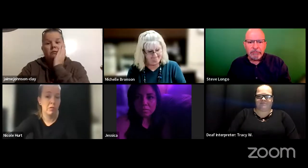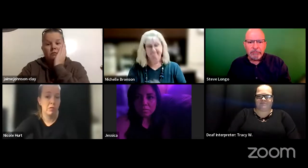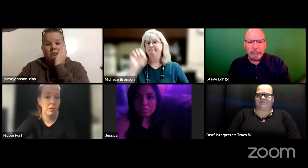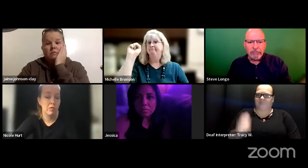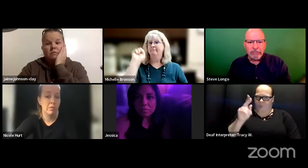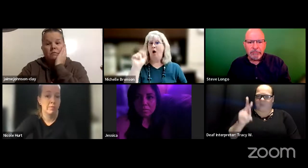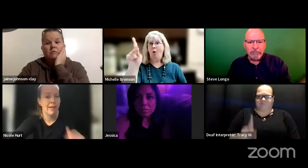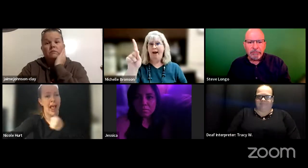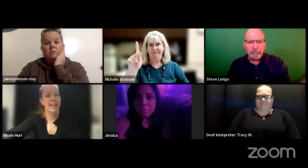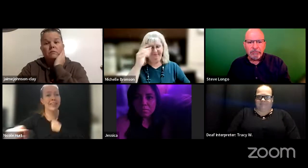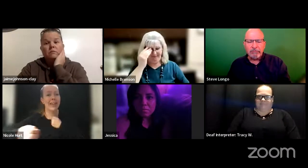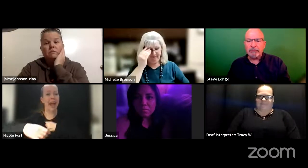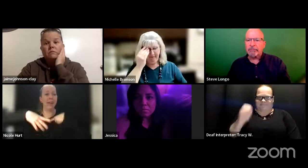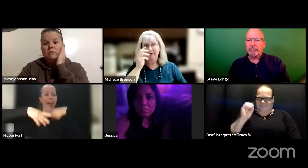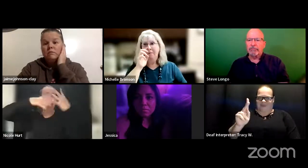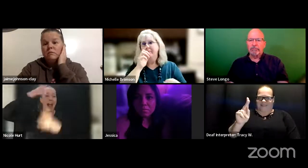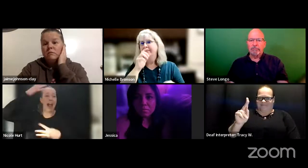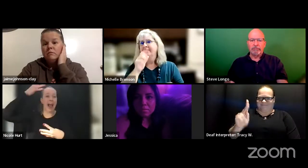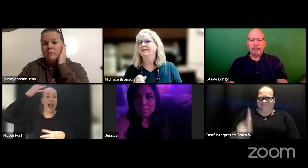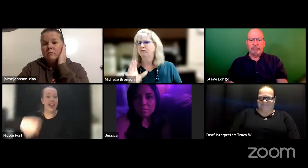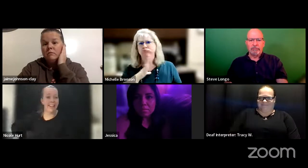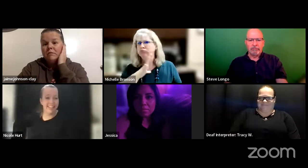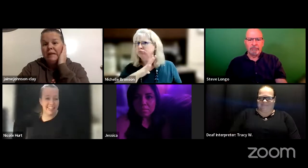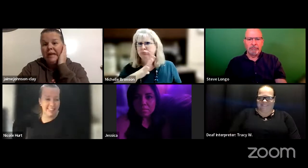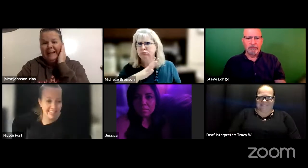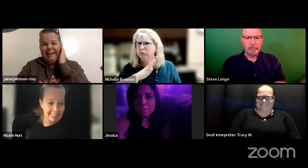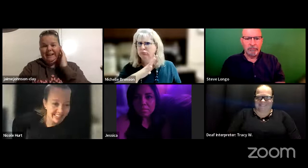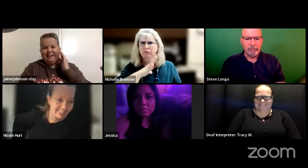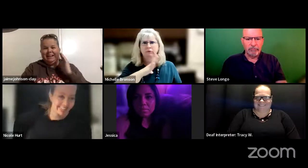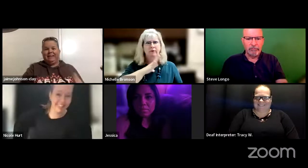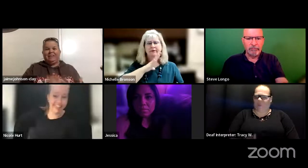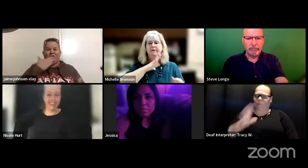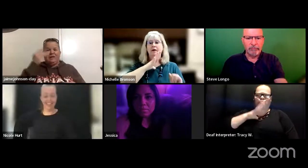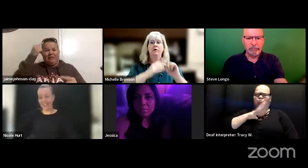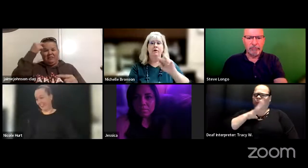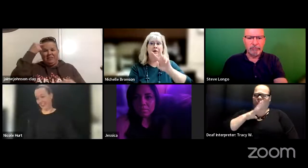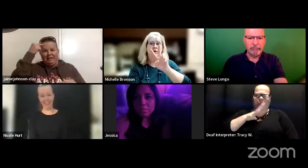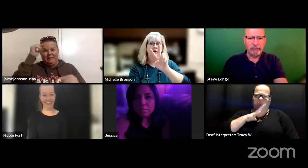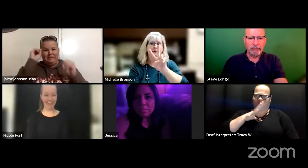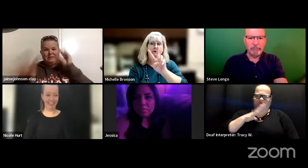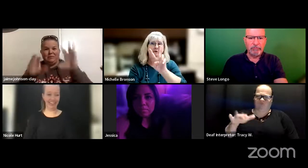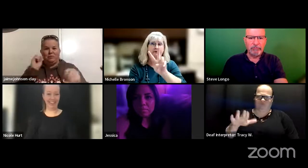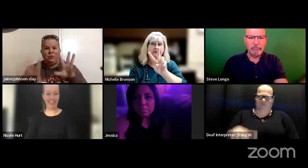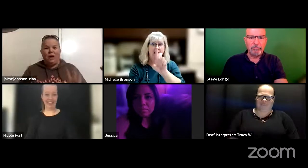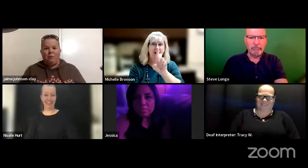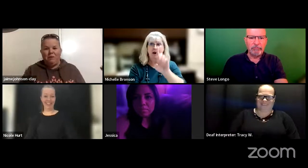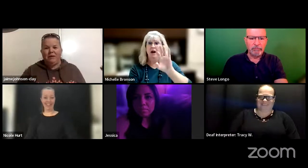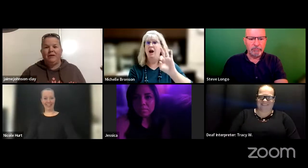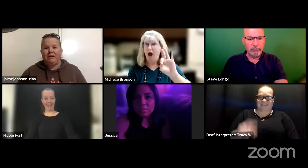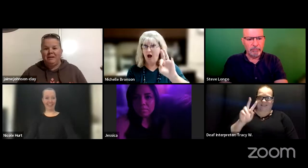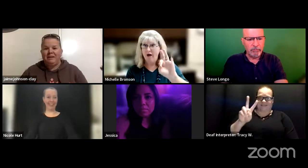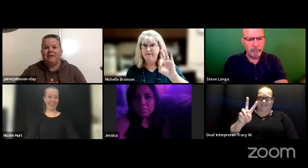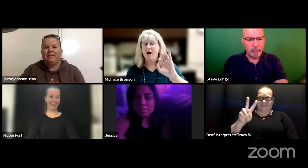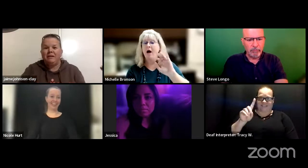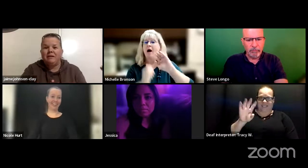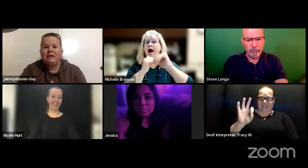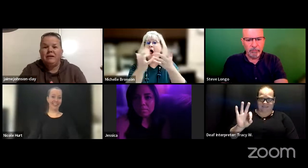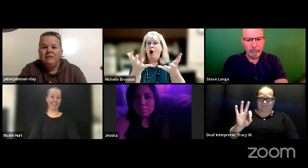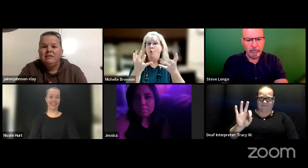Park, if that might be an option. I'm sorry, I had my very, very long list for you. That's